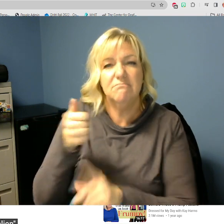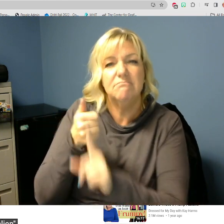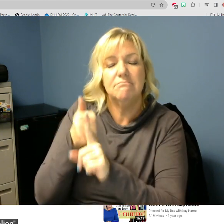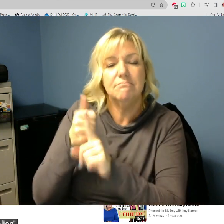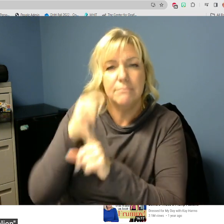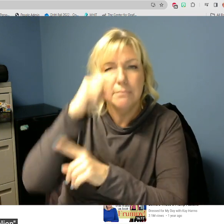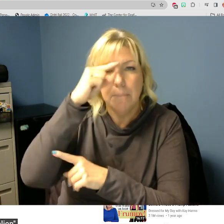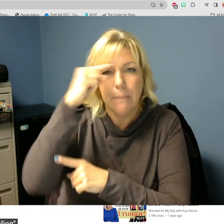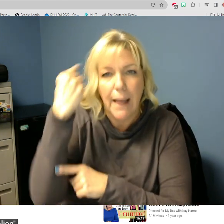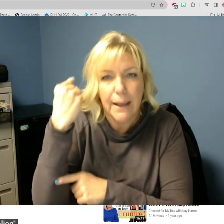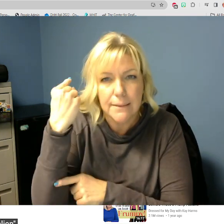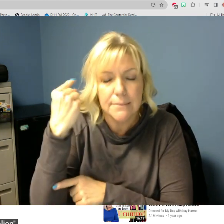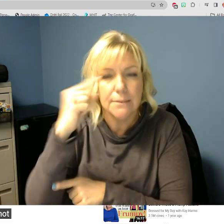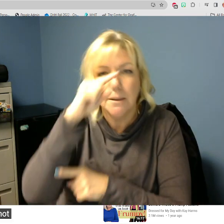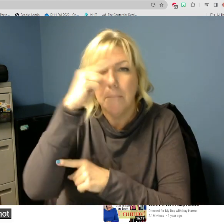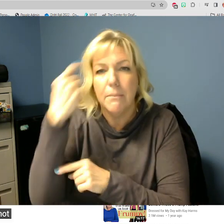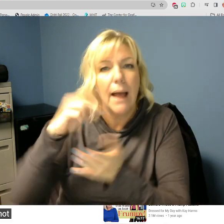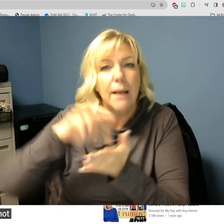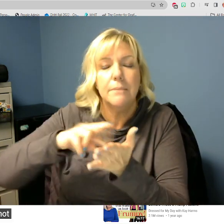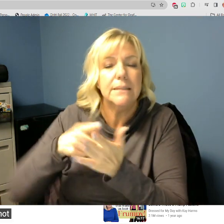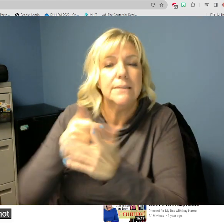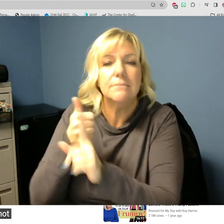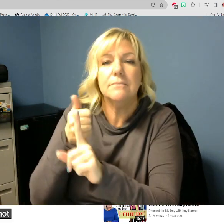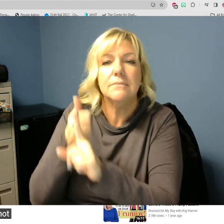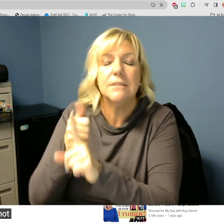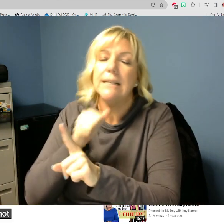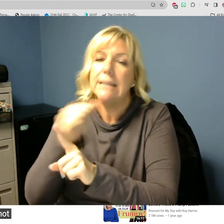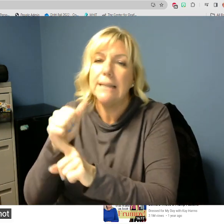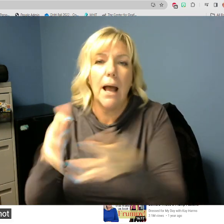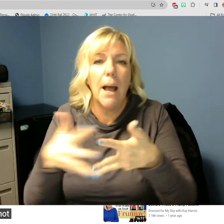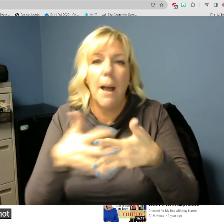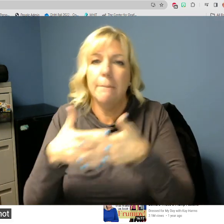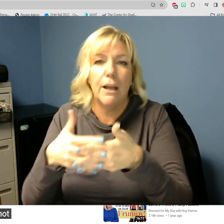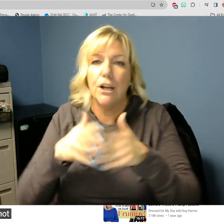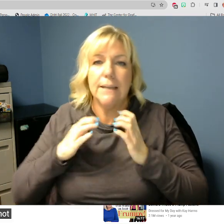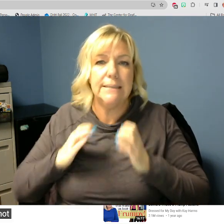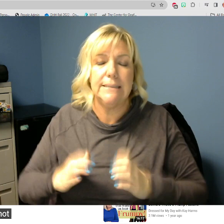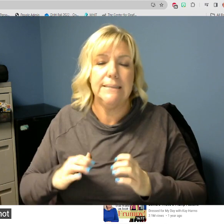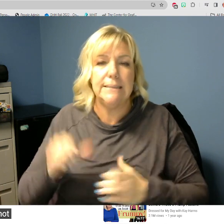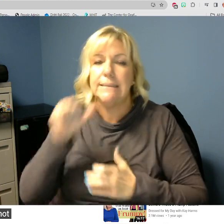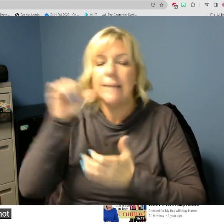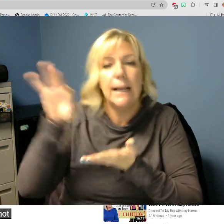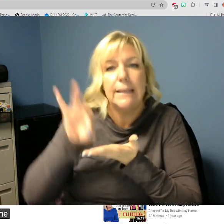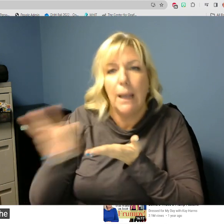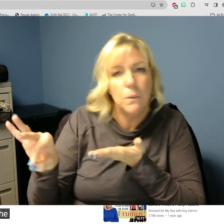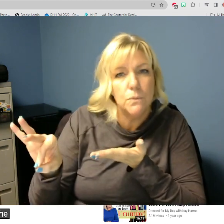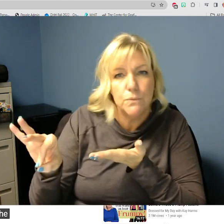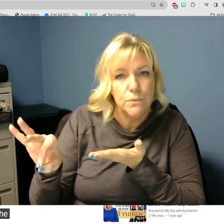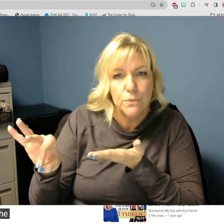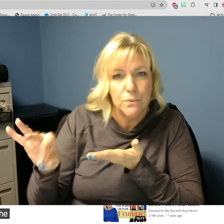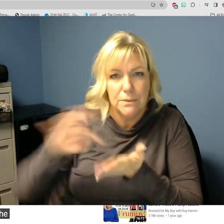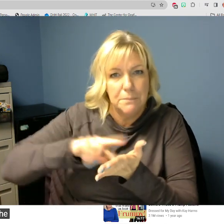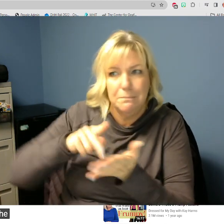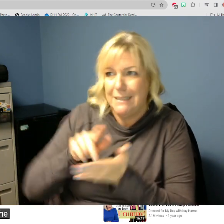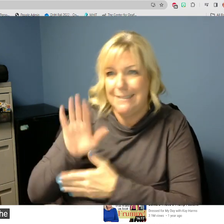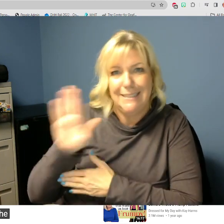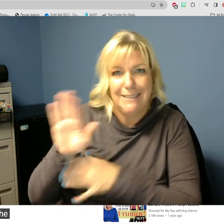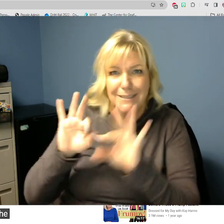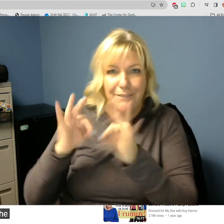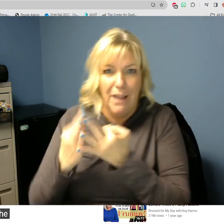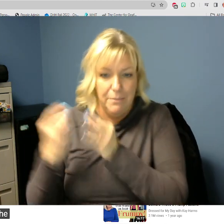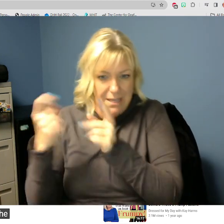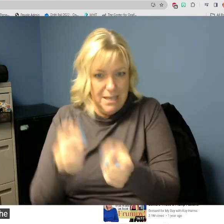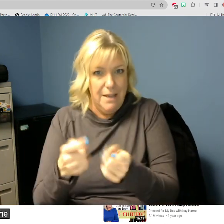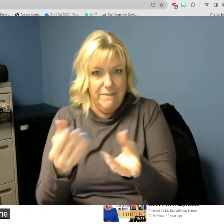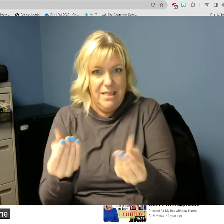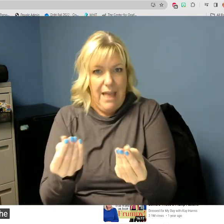and by consequence an alien. Basically, because he's black, he does not get the land. He does not have ownership. He is not